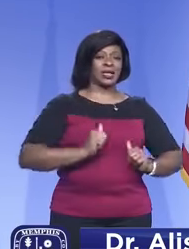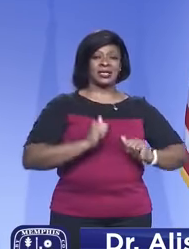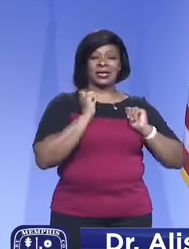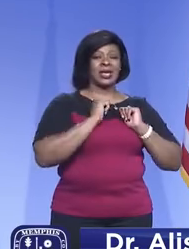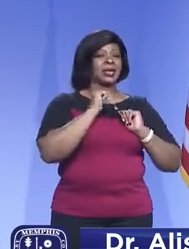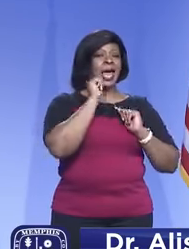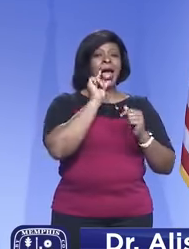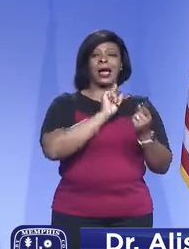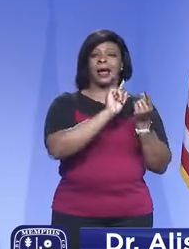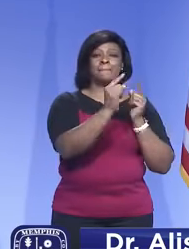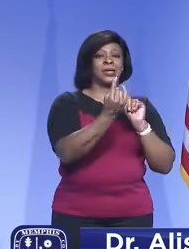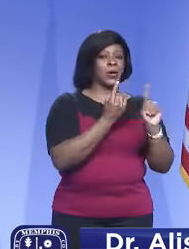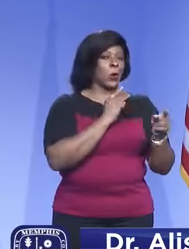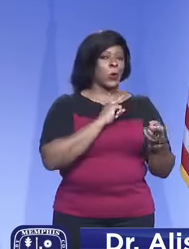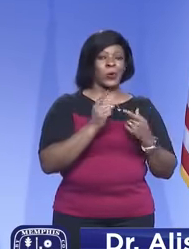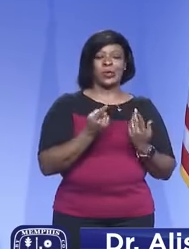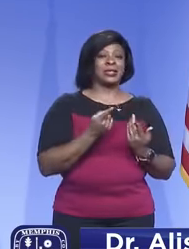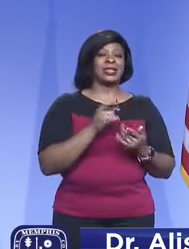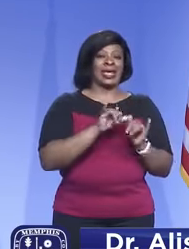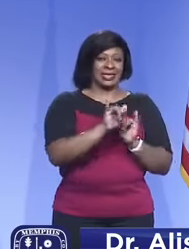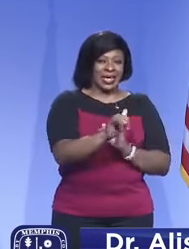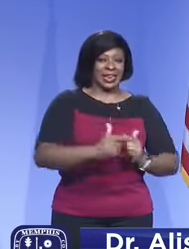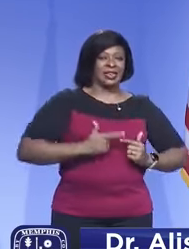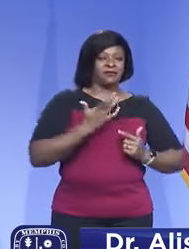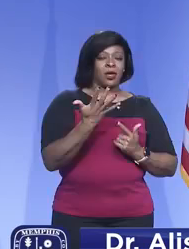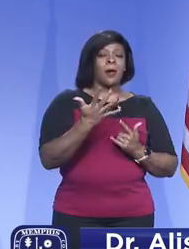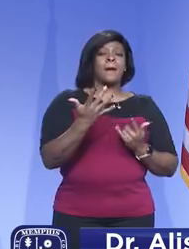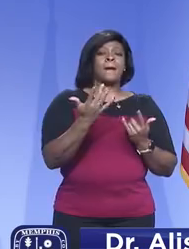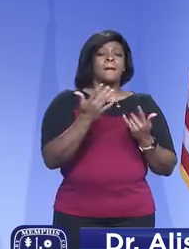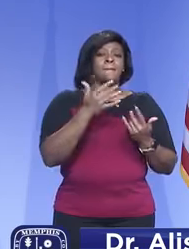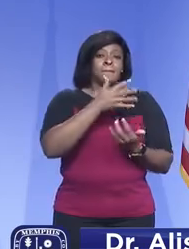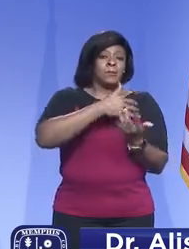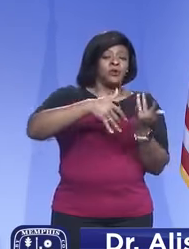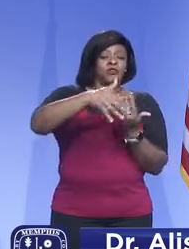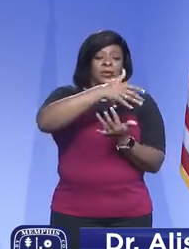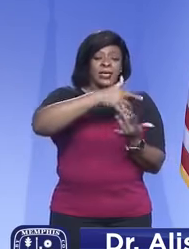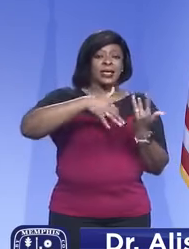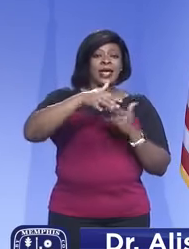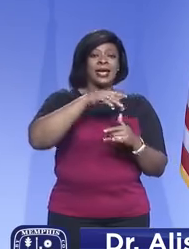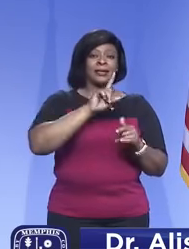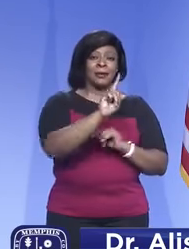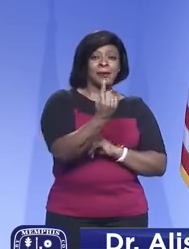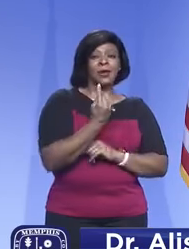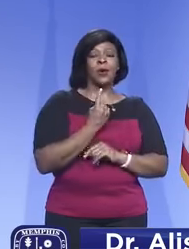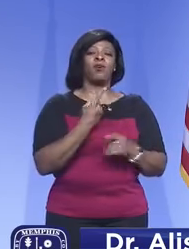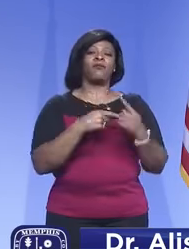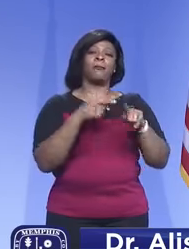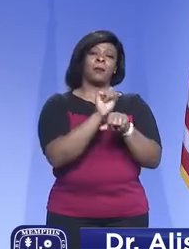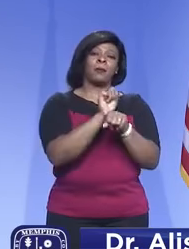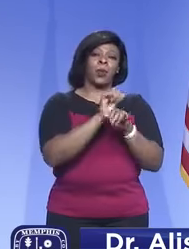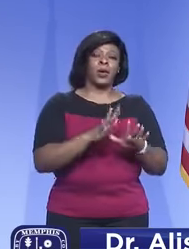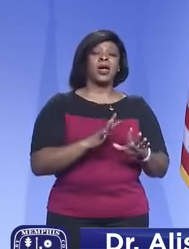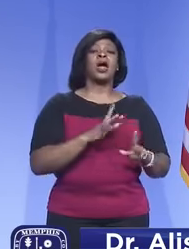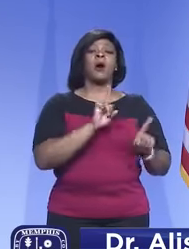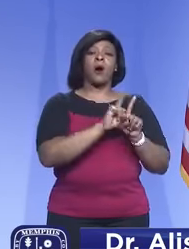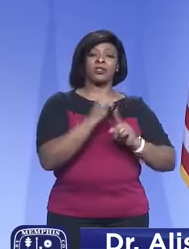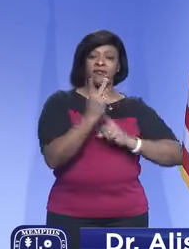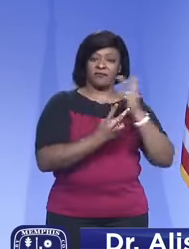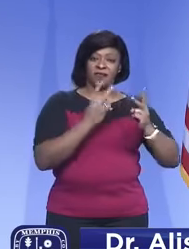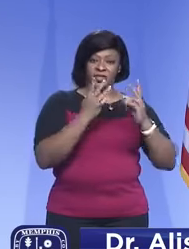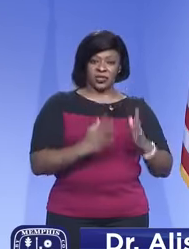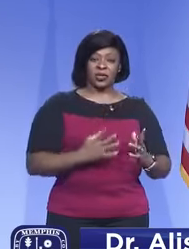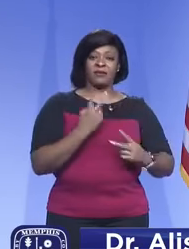come and go. That the movement in and out is only from the employees, and they are visitors when there